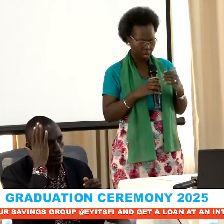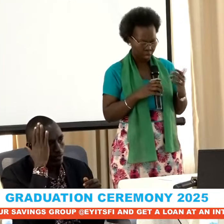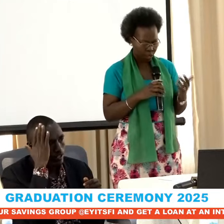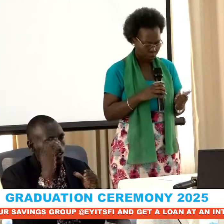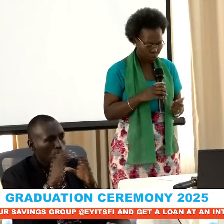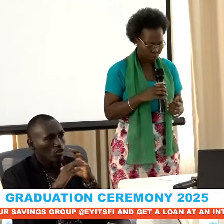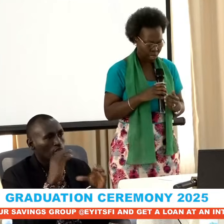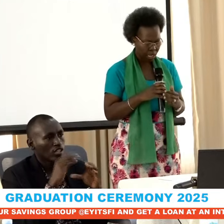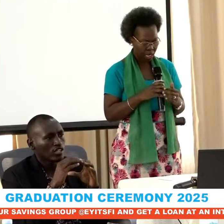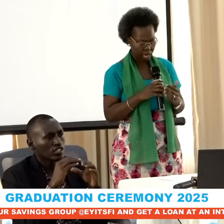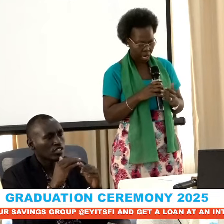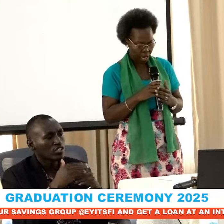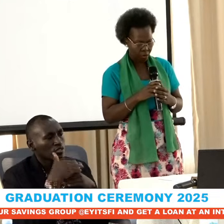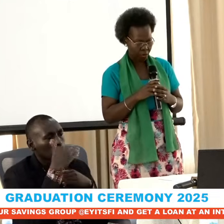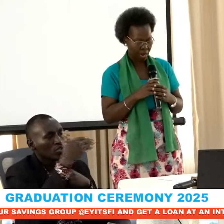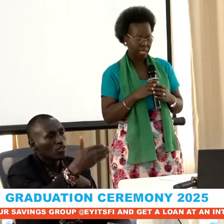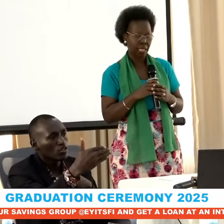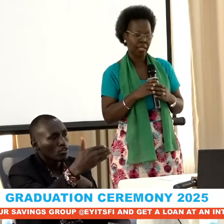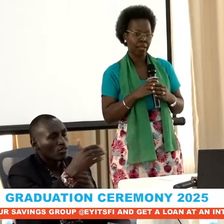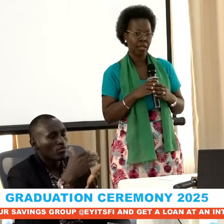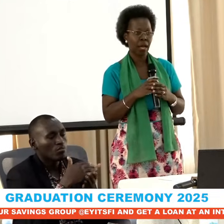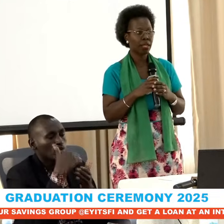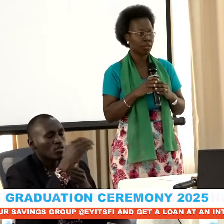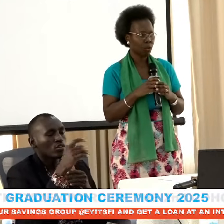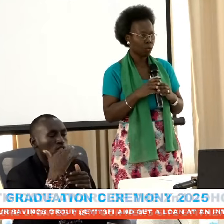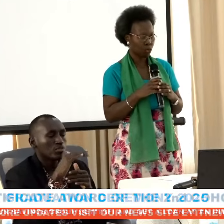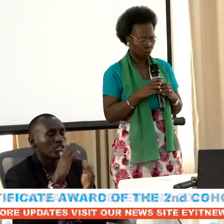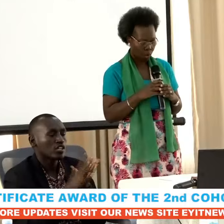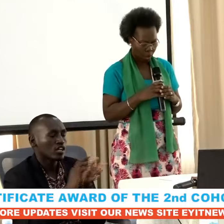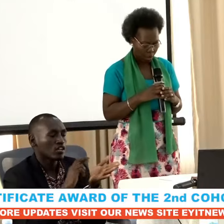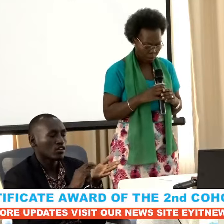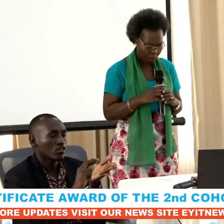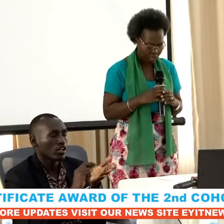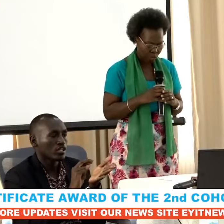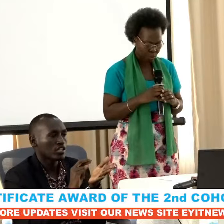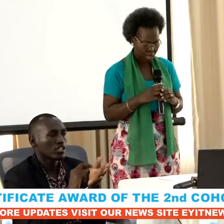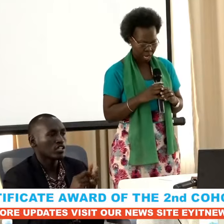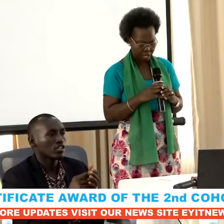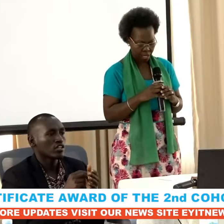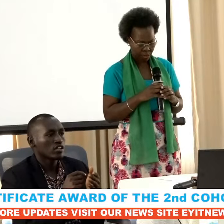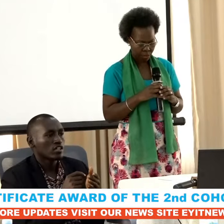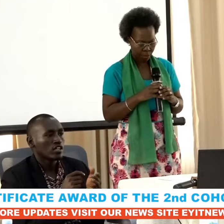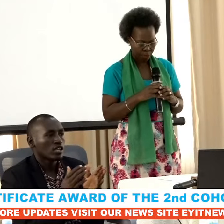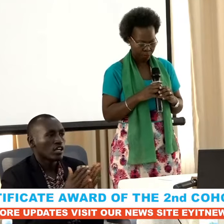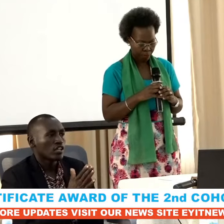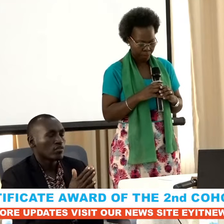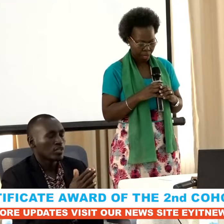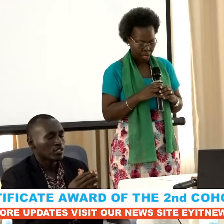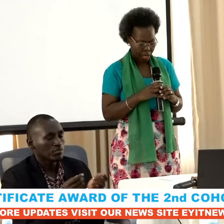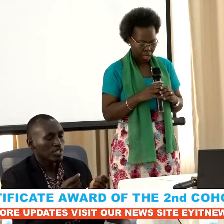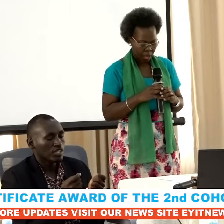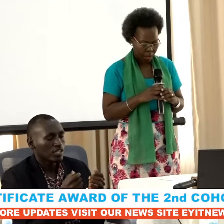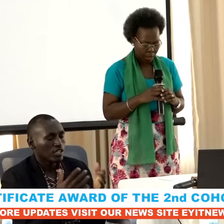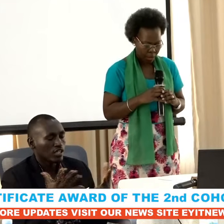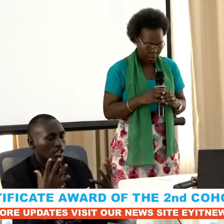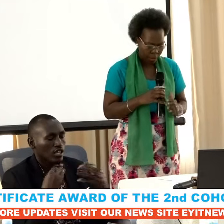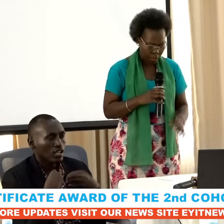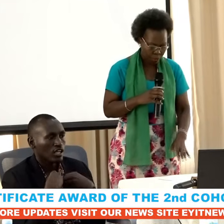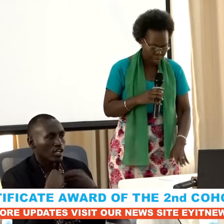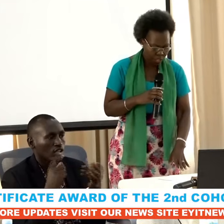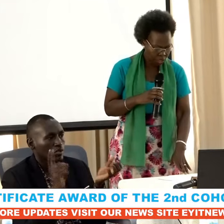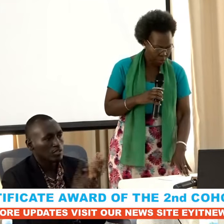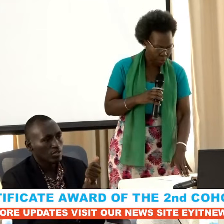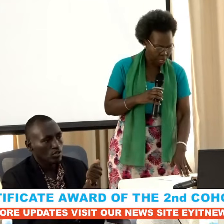beyond speaking and writing, and it also must be accessible.